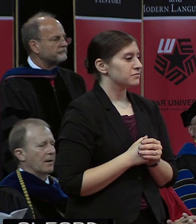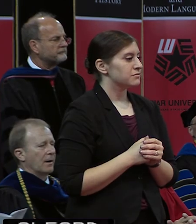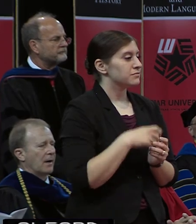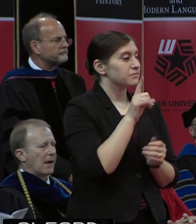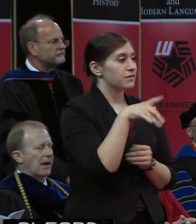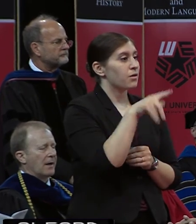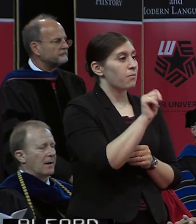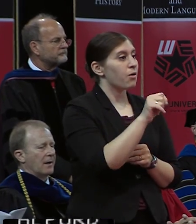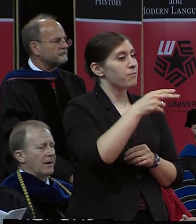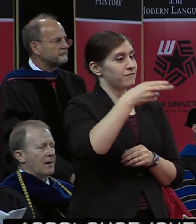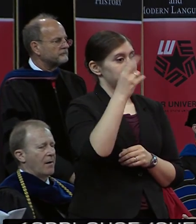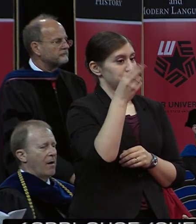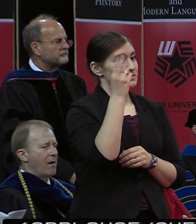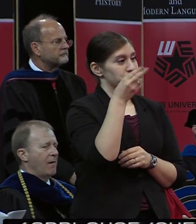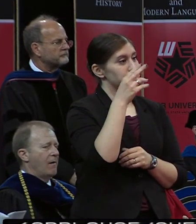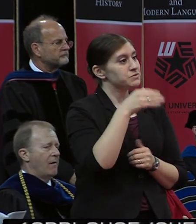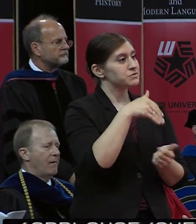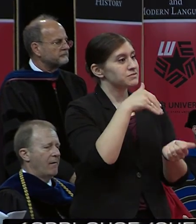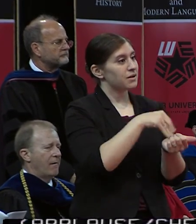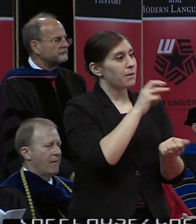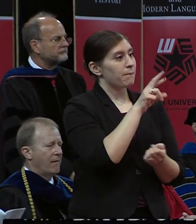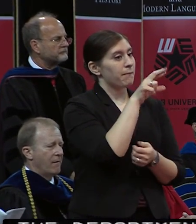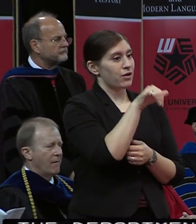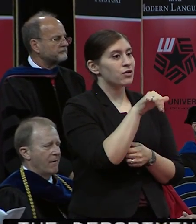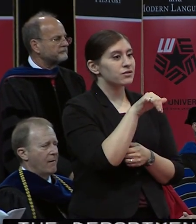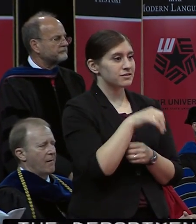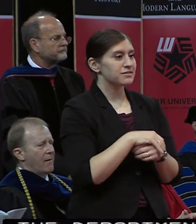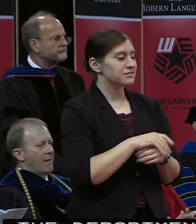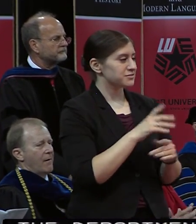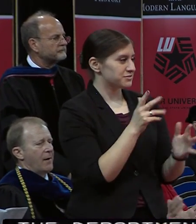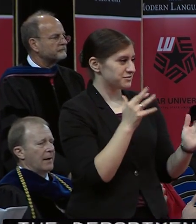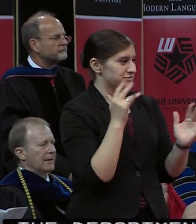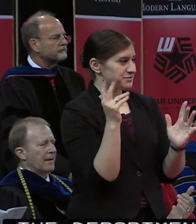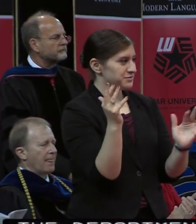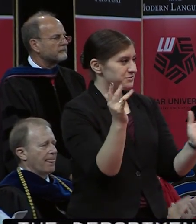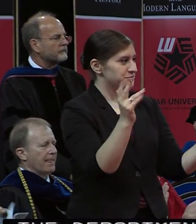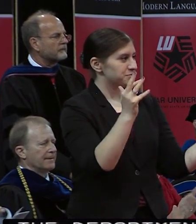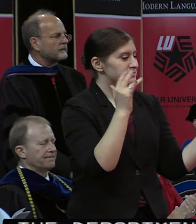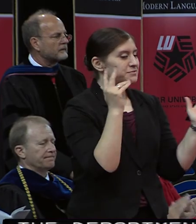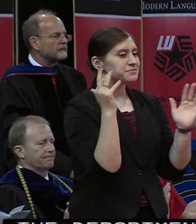The Department of History and Dr. Mary Shear.